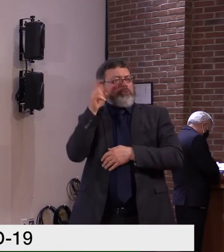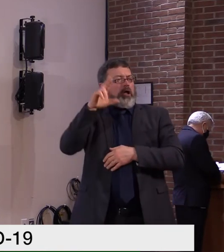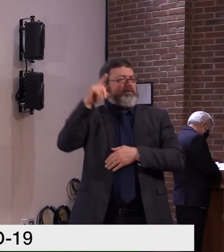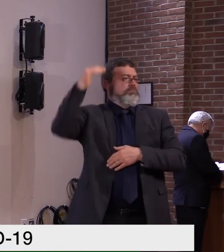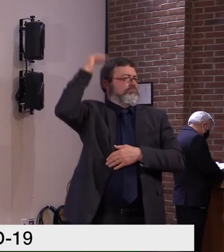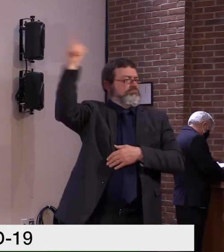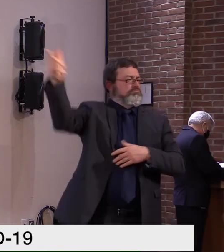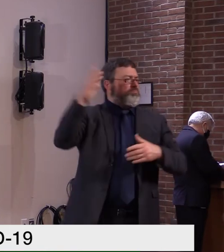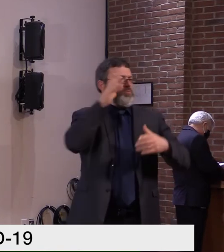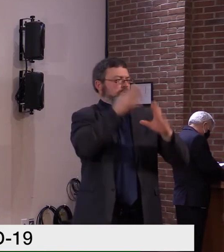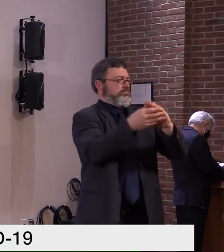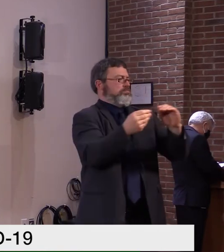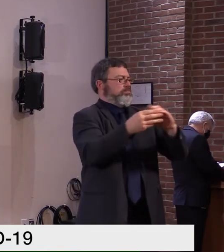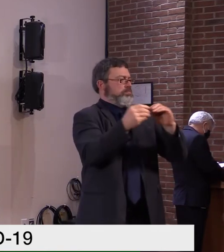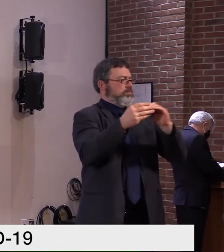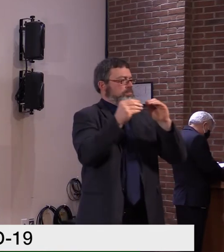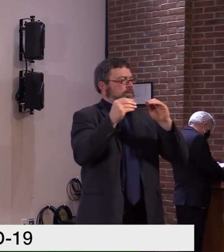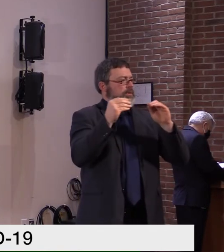as a country,